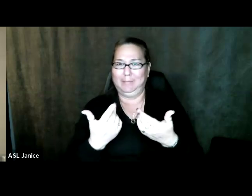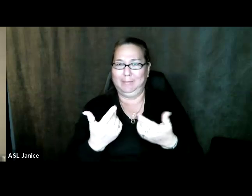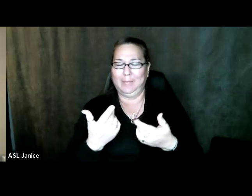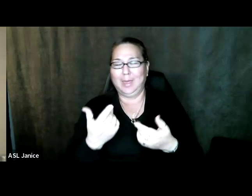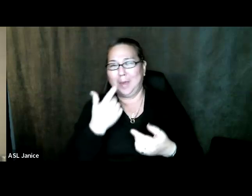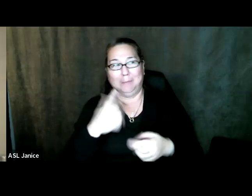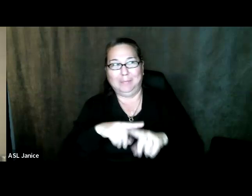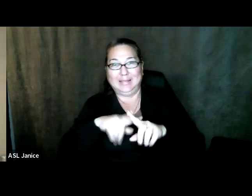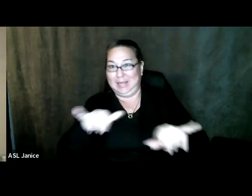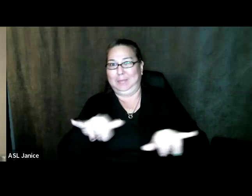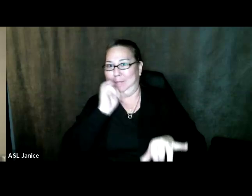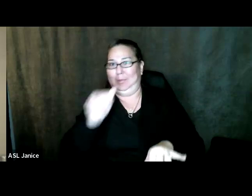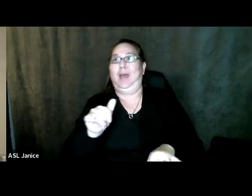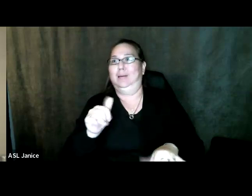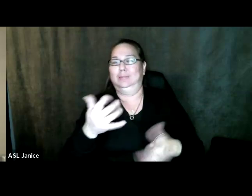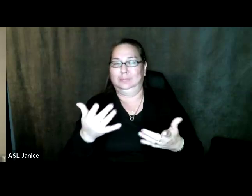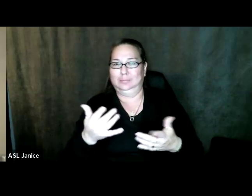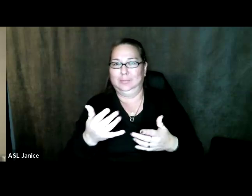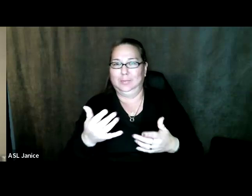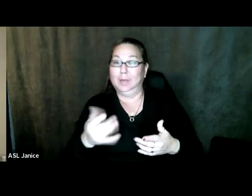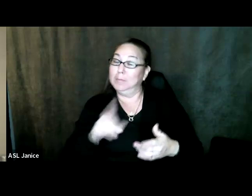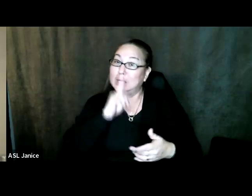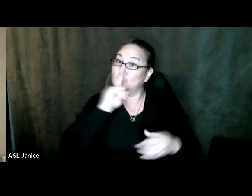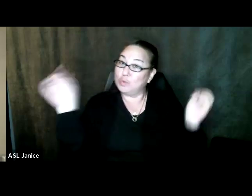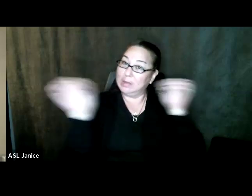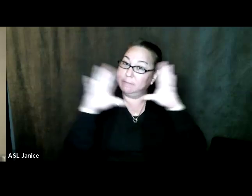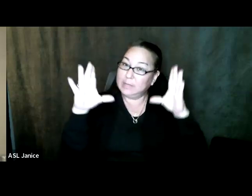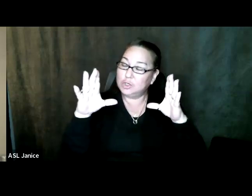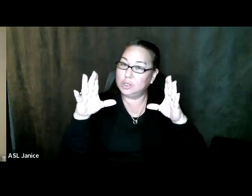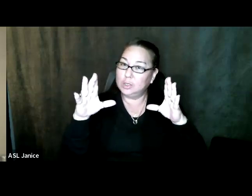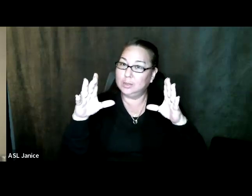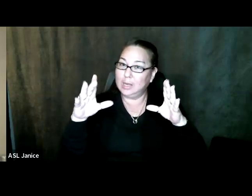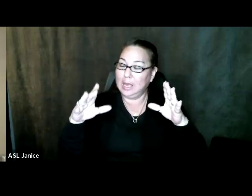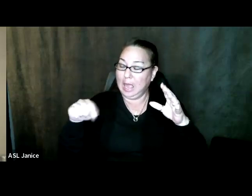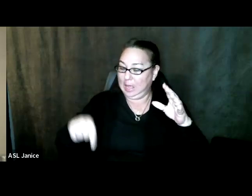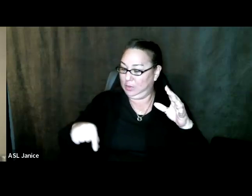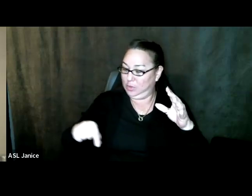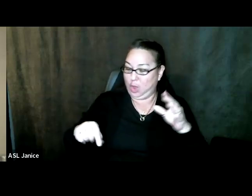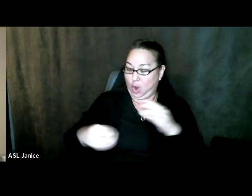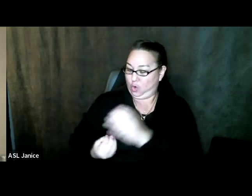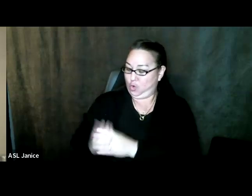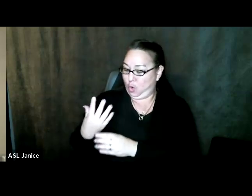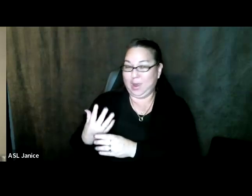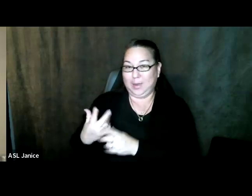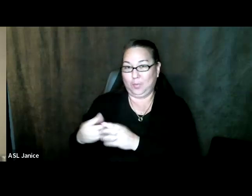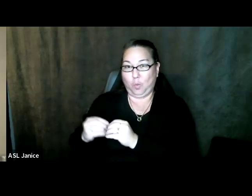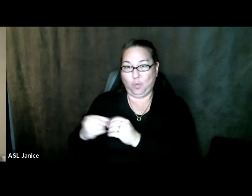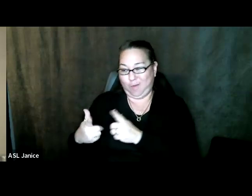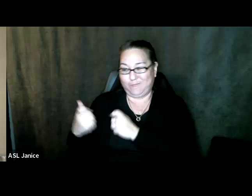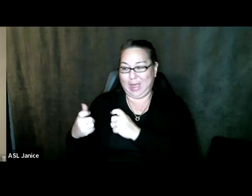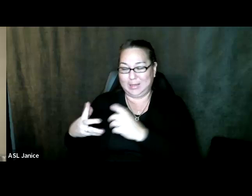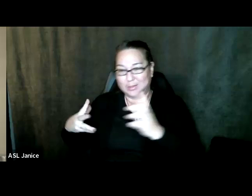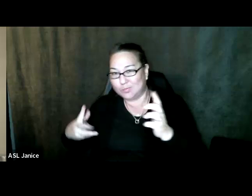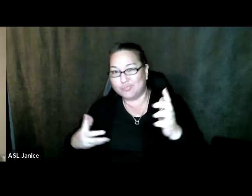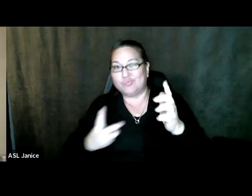grade and the real vision is that the bottom is growing faster to even out the numbers game. What we